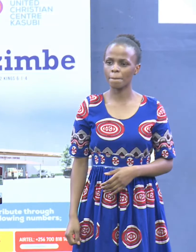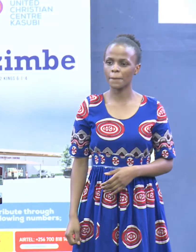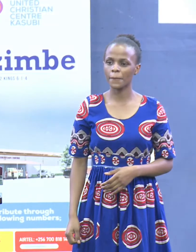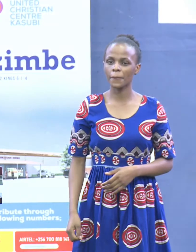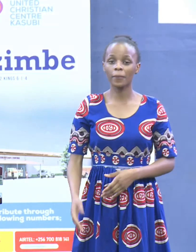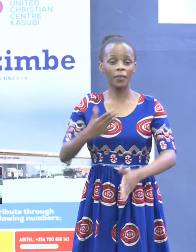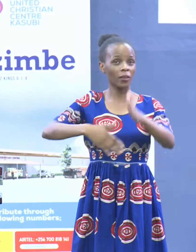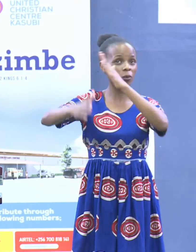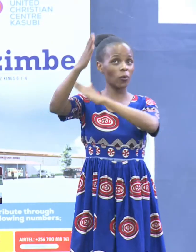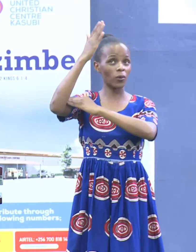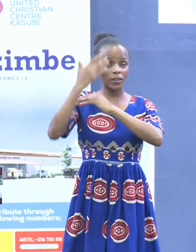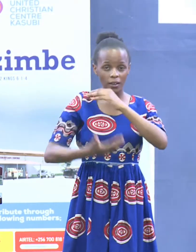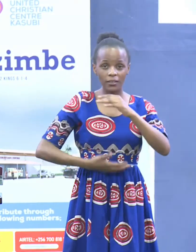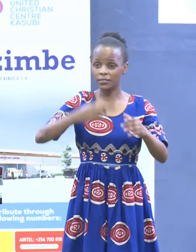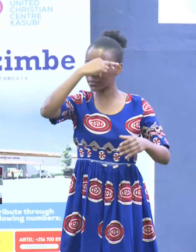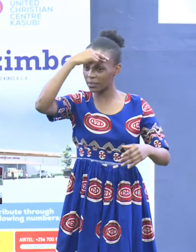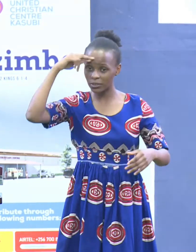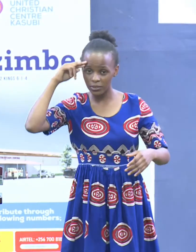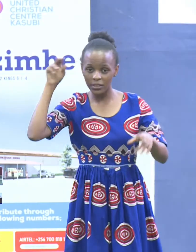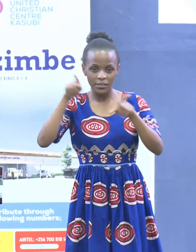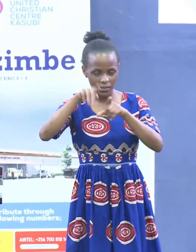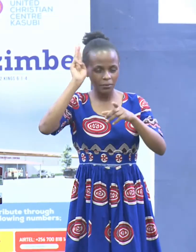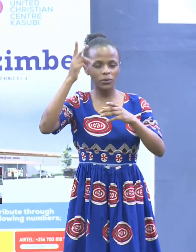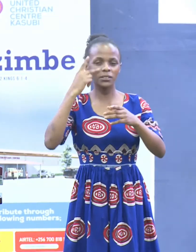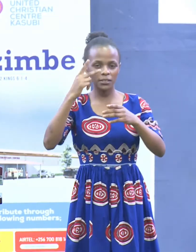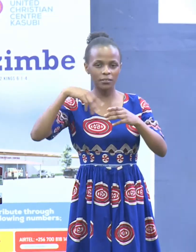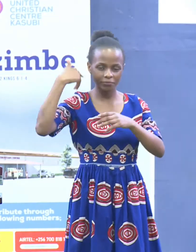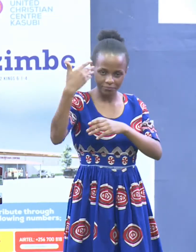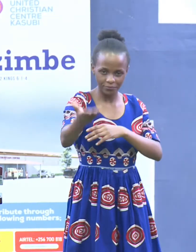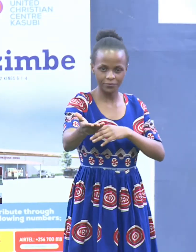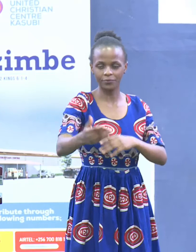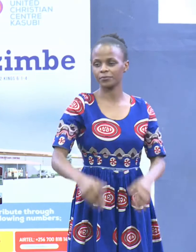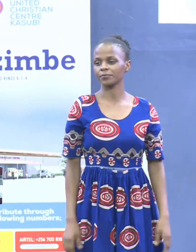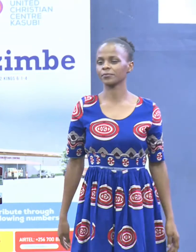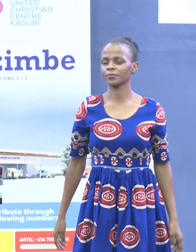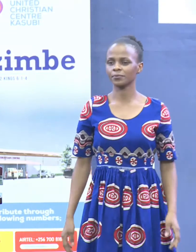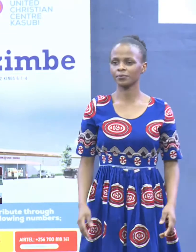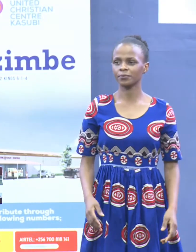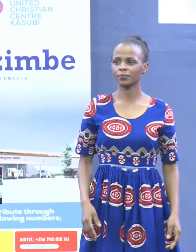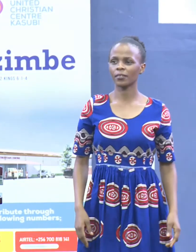another. The Lord has a reason. We are going to see the reason.